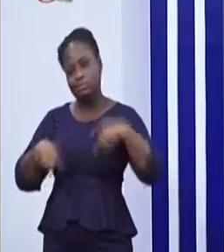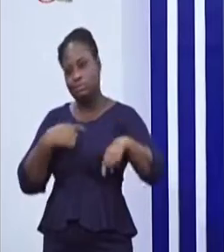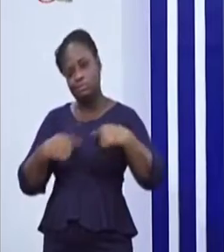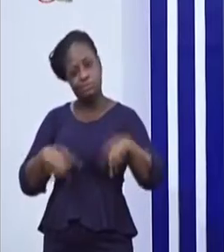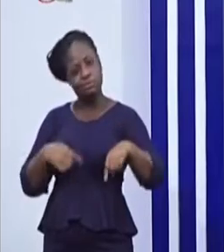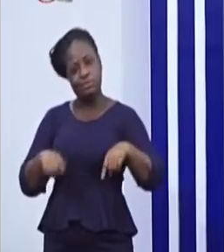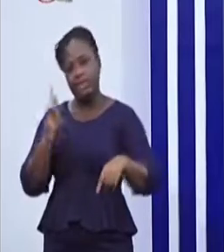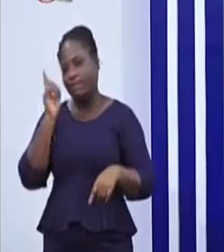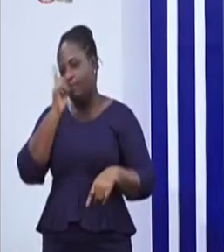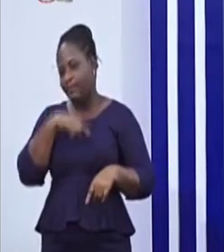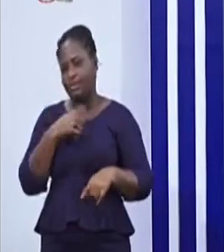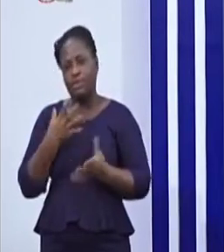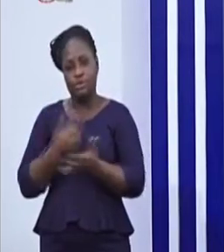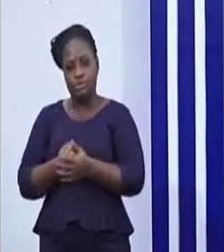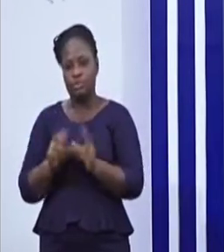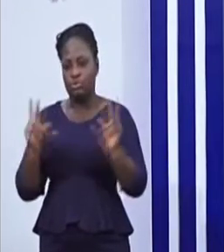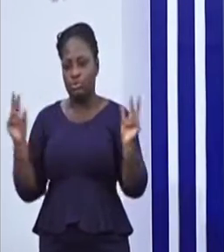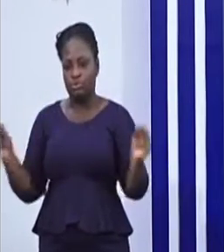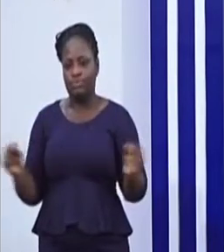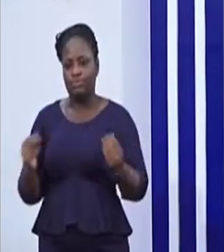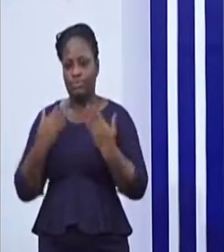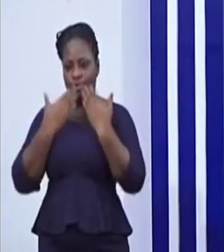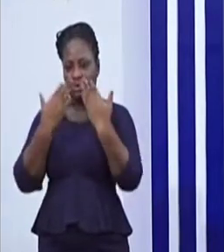and let's win this together. Thank you.